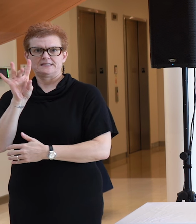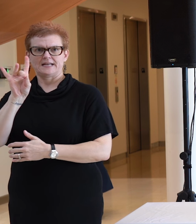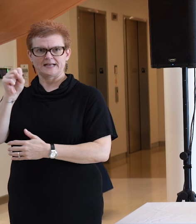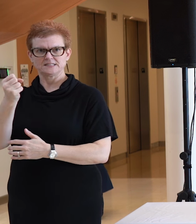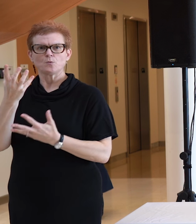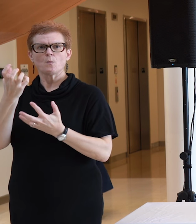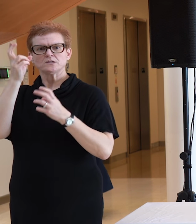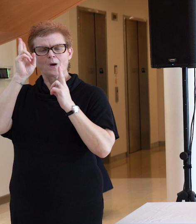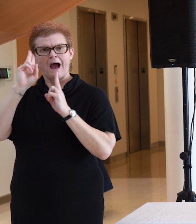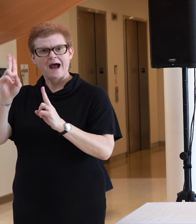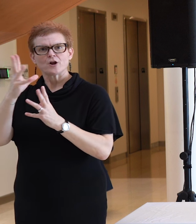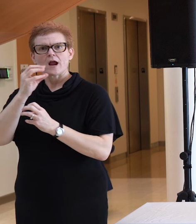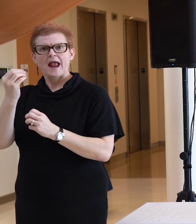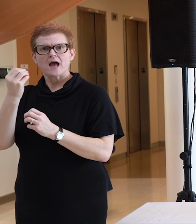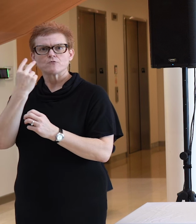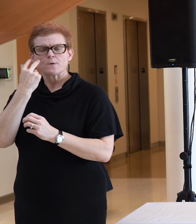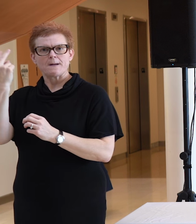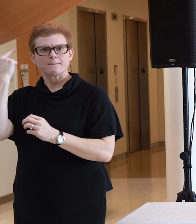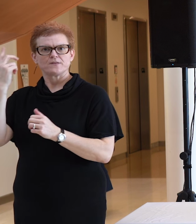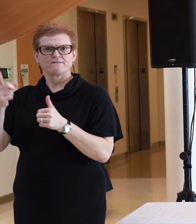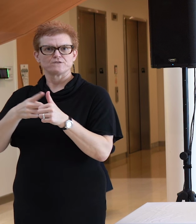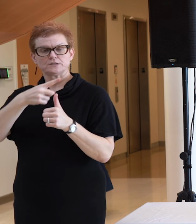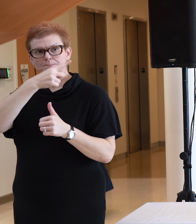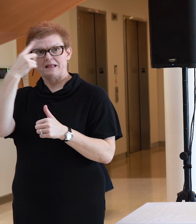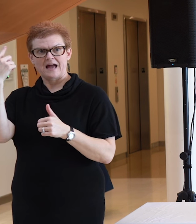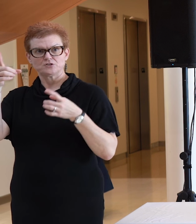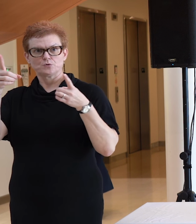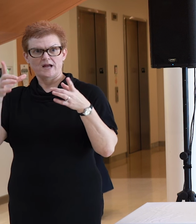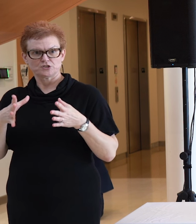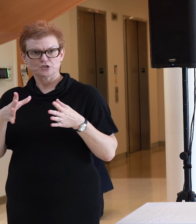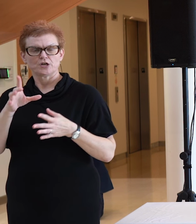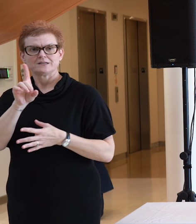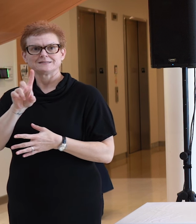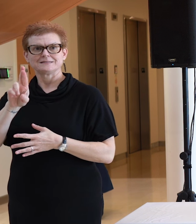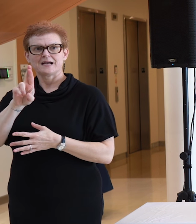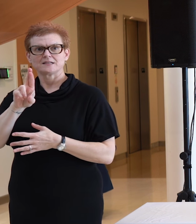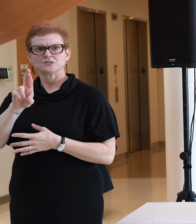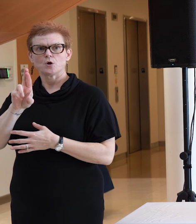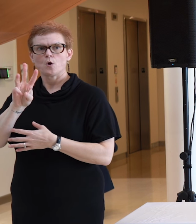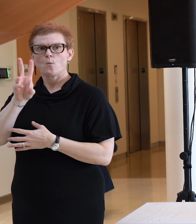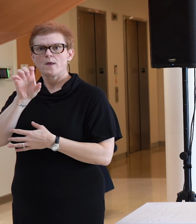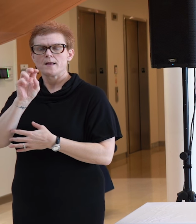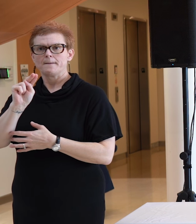and remember our first black director of the Department of Public Health, Dr. William C. Benton, in